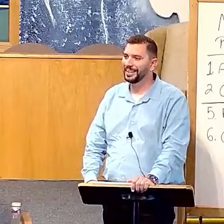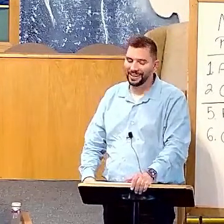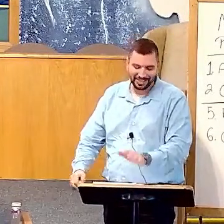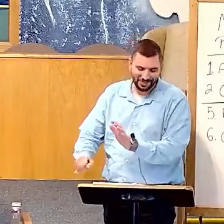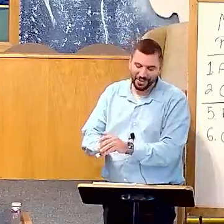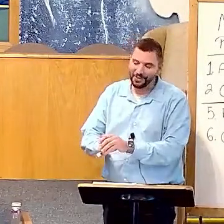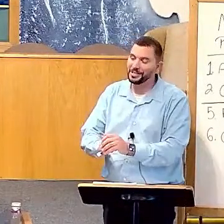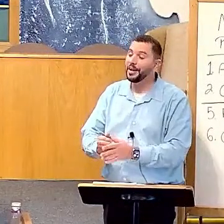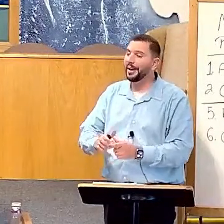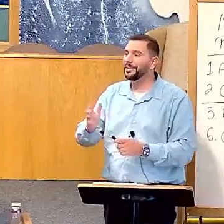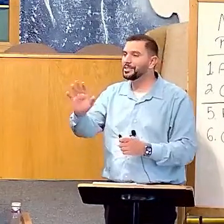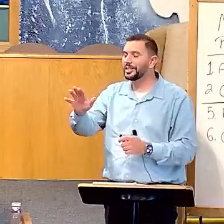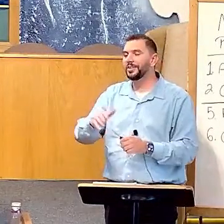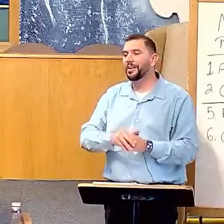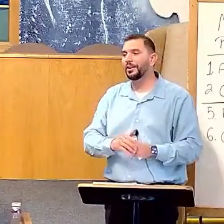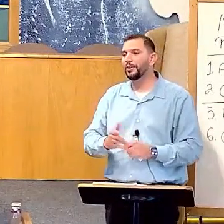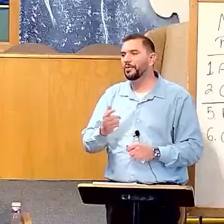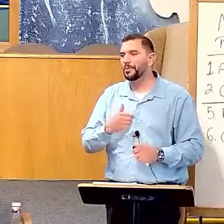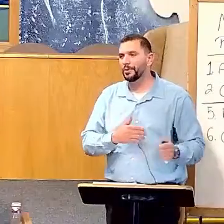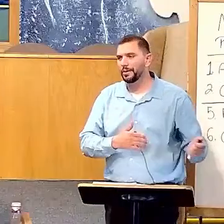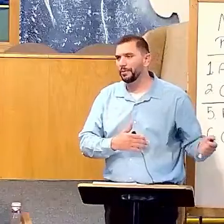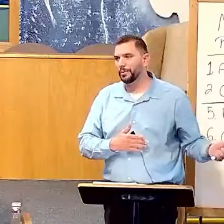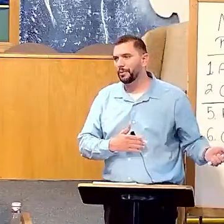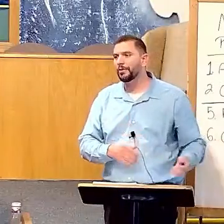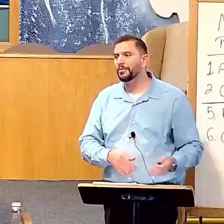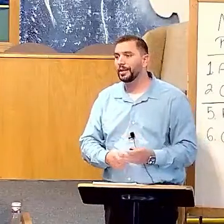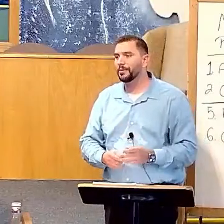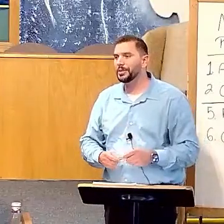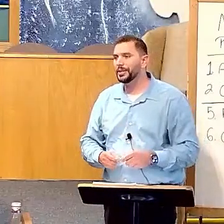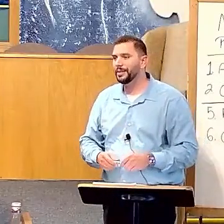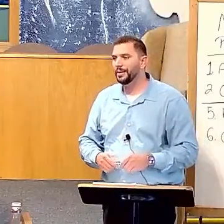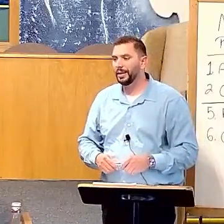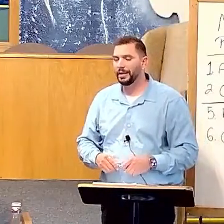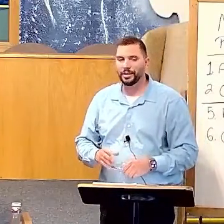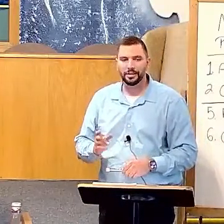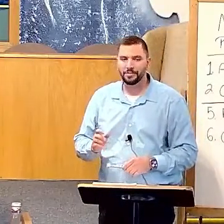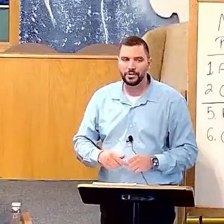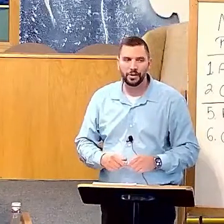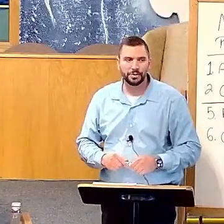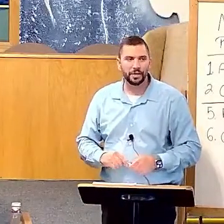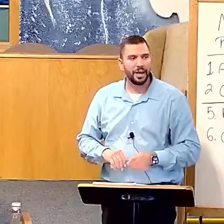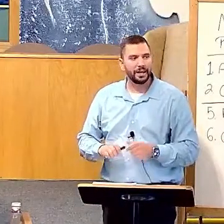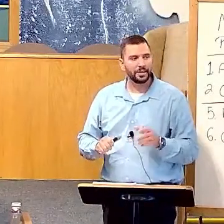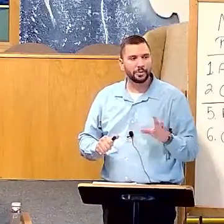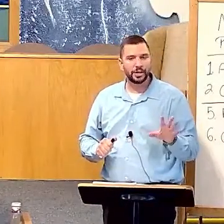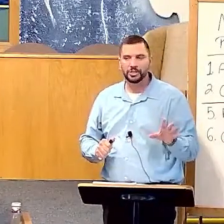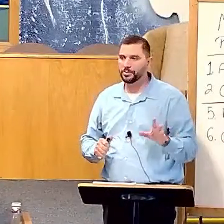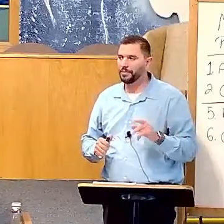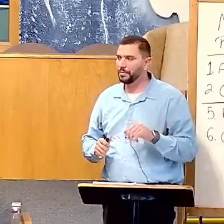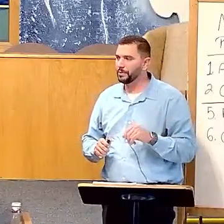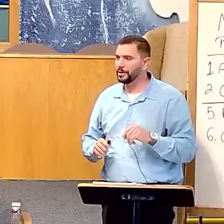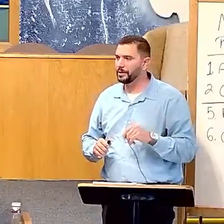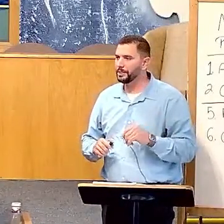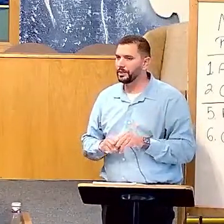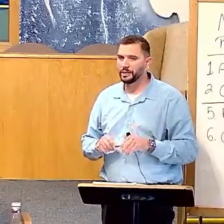awesome. No worries. Just stick around, and I'll go over with what we went over today with you, and I'd love to do that with you. Any other questions?